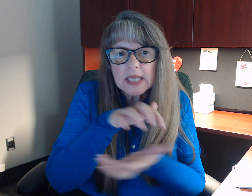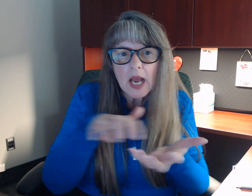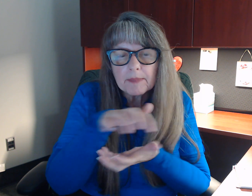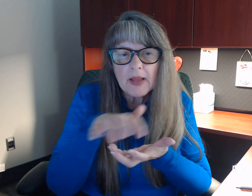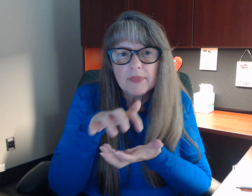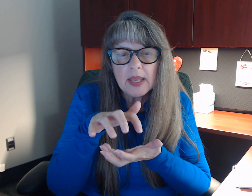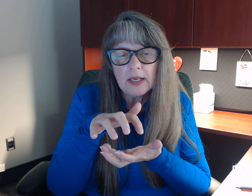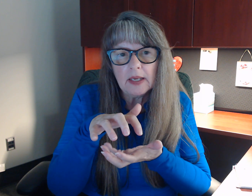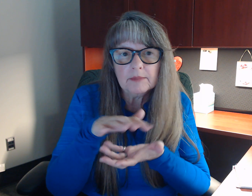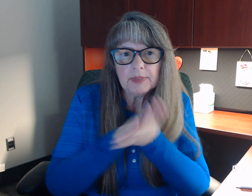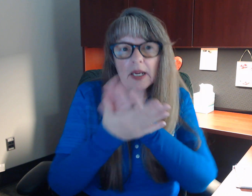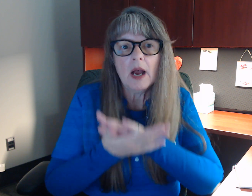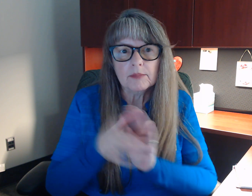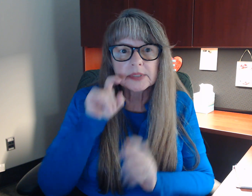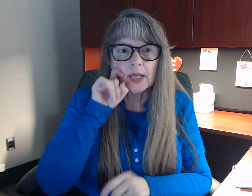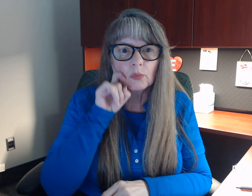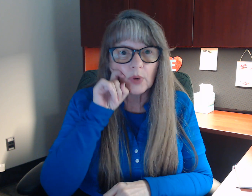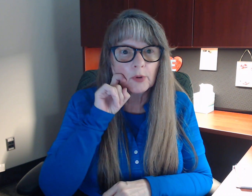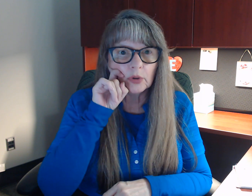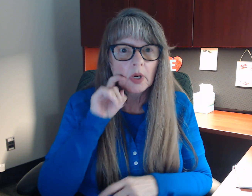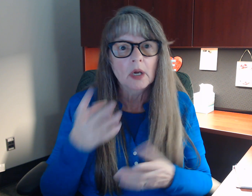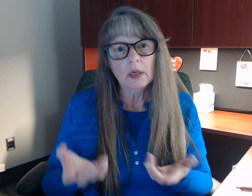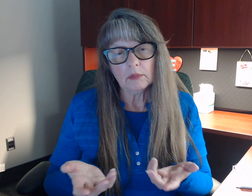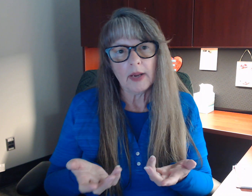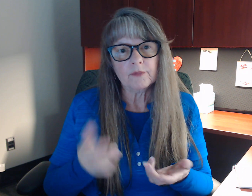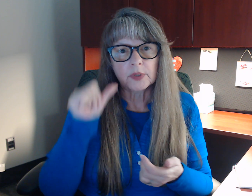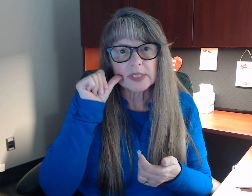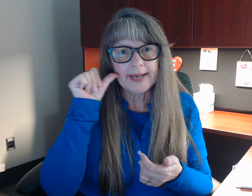up and then it becomes like rubber, right, for a tire.